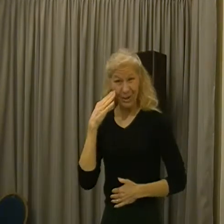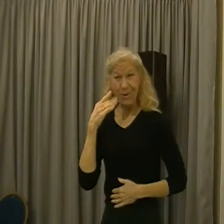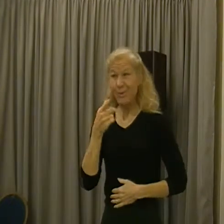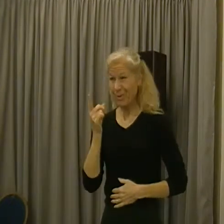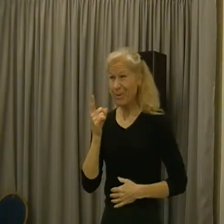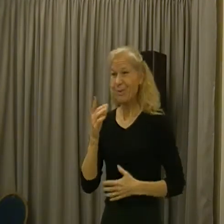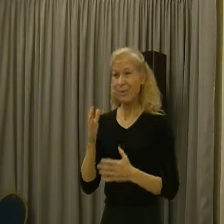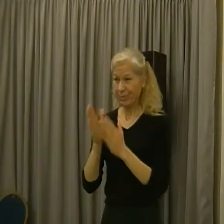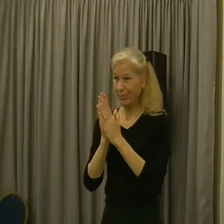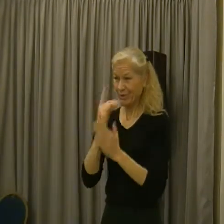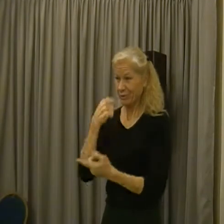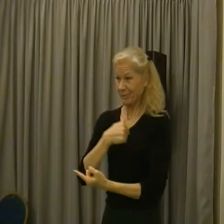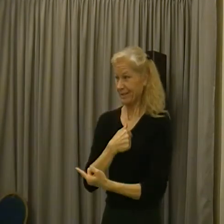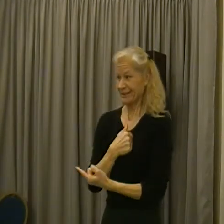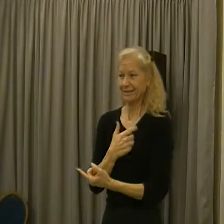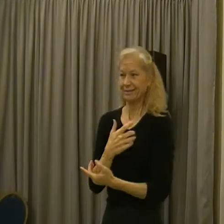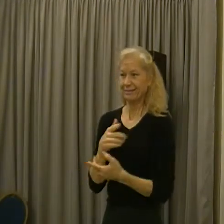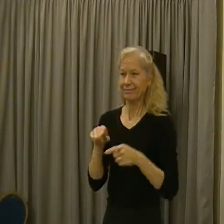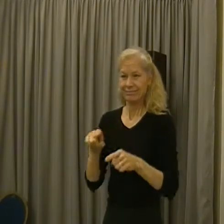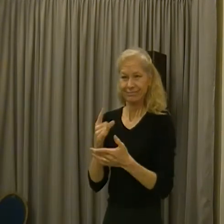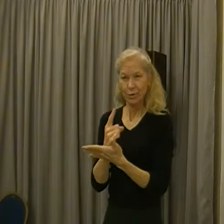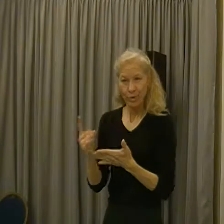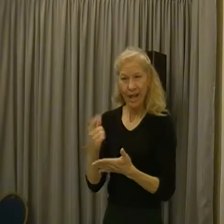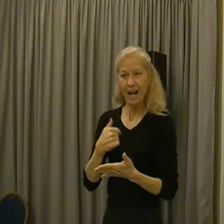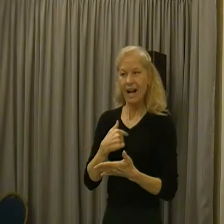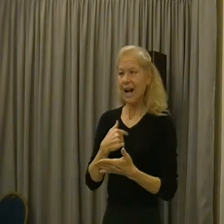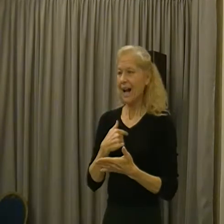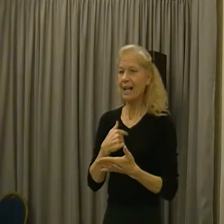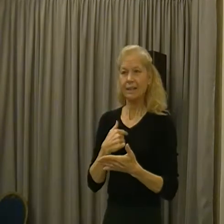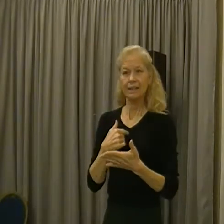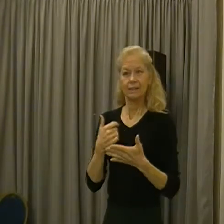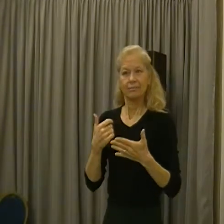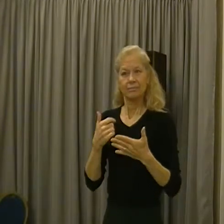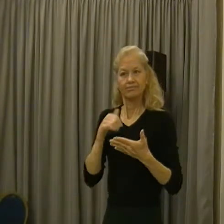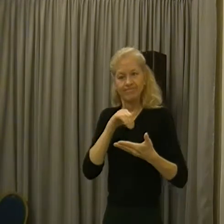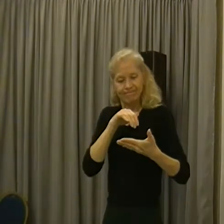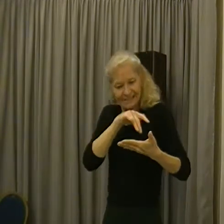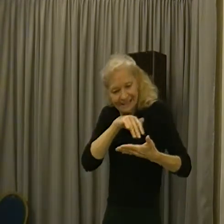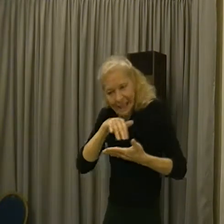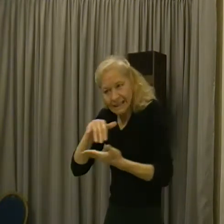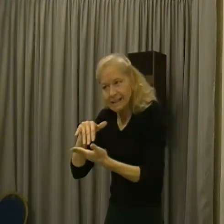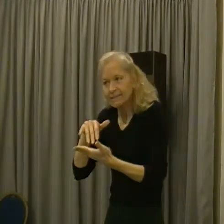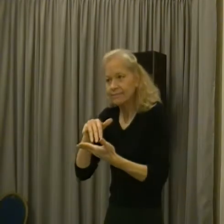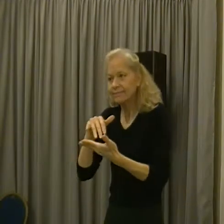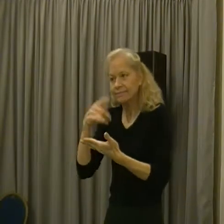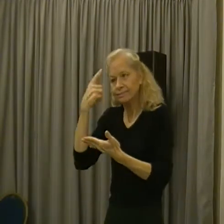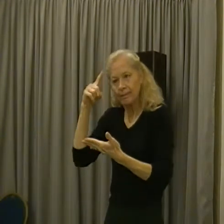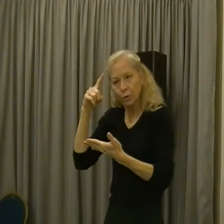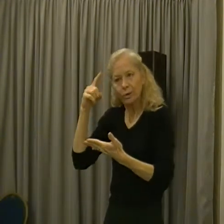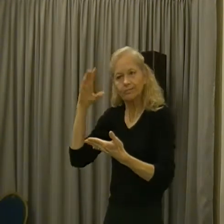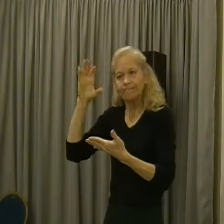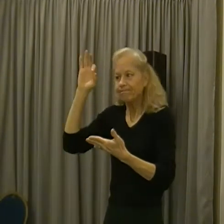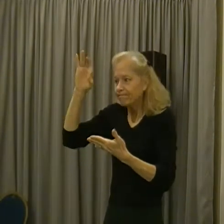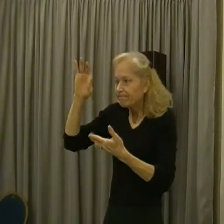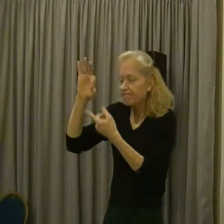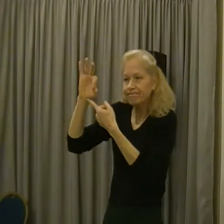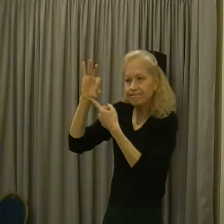be so hard to prepare. There seemed to be so much resistance. Well, it's preaching on God's glory.